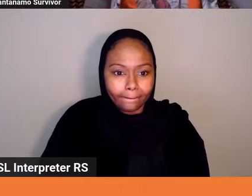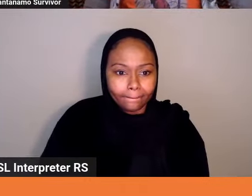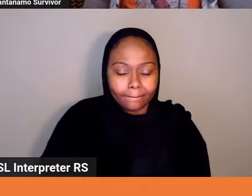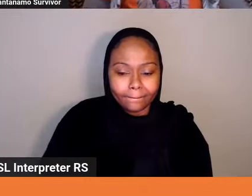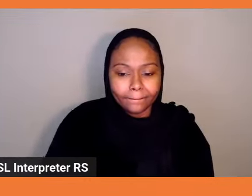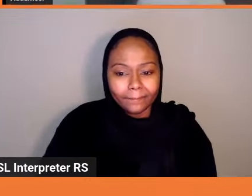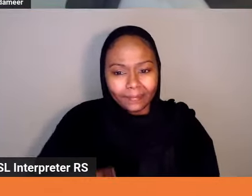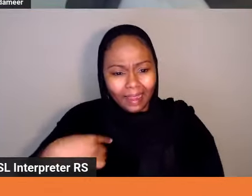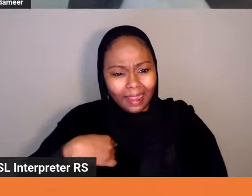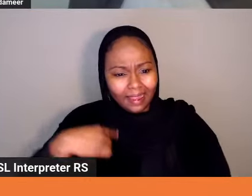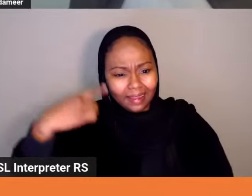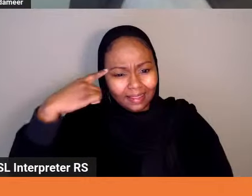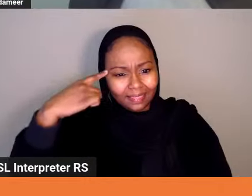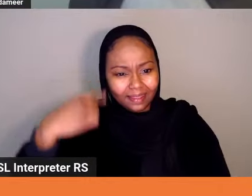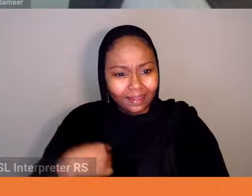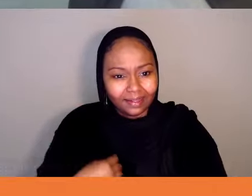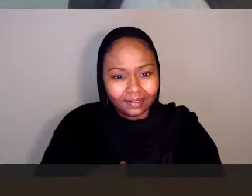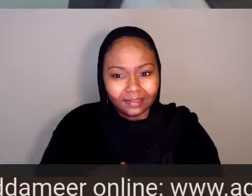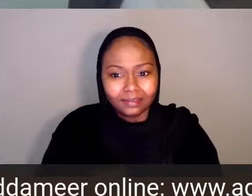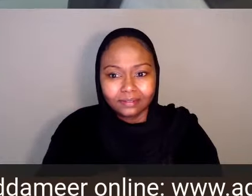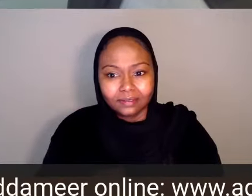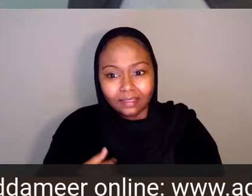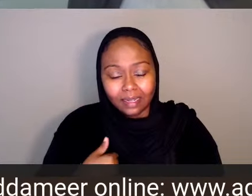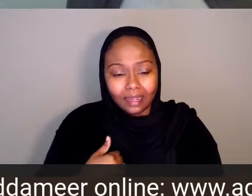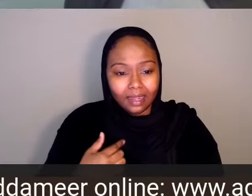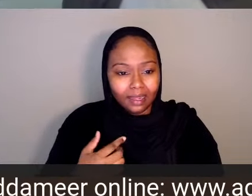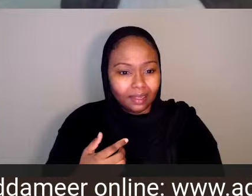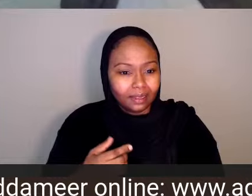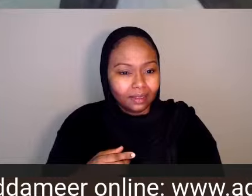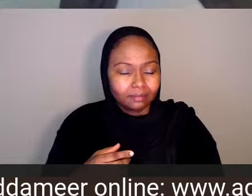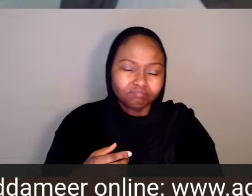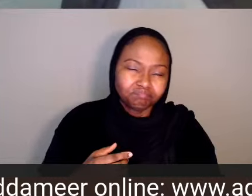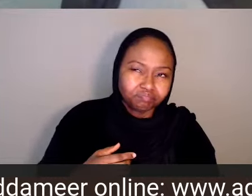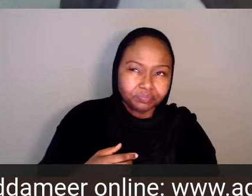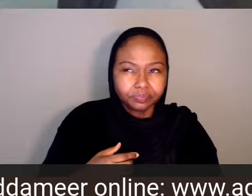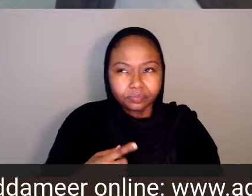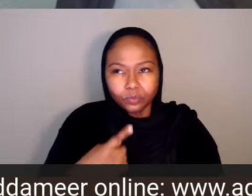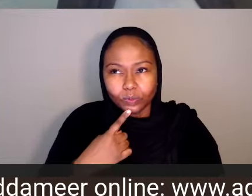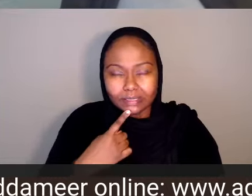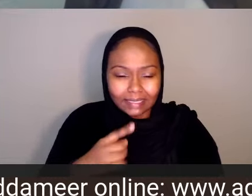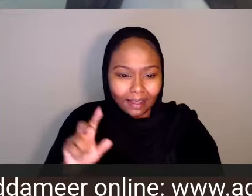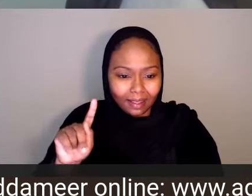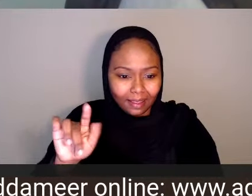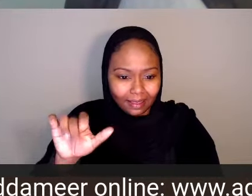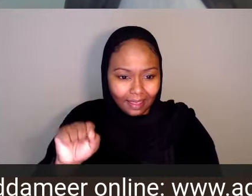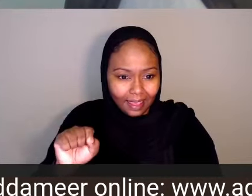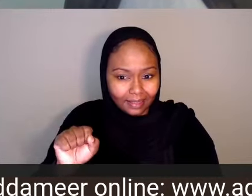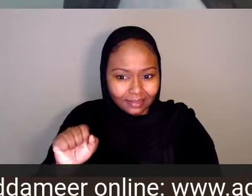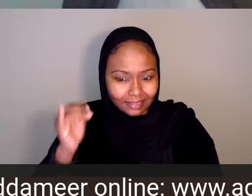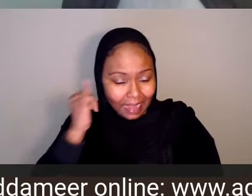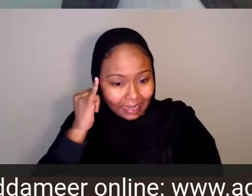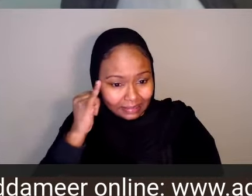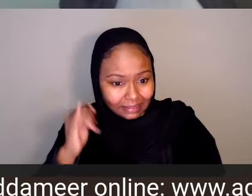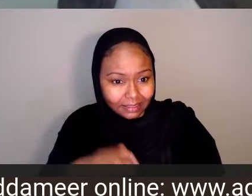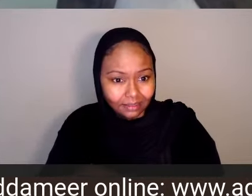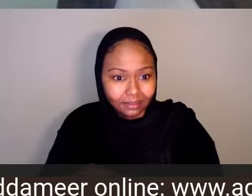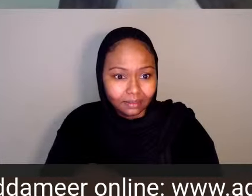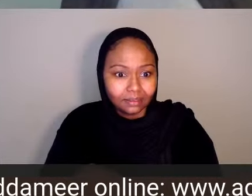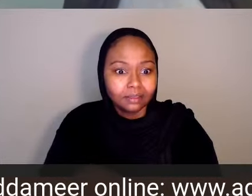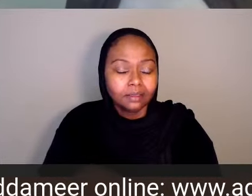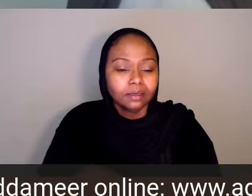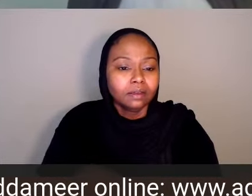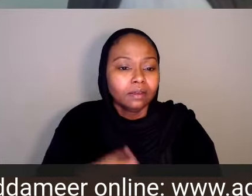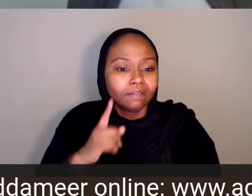I think I would pick the idea of Kate and build on it, on the people's